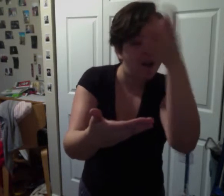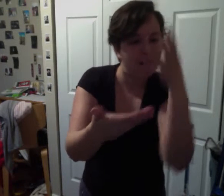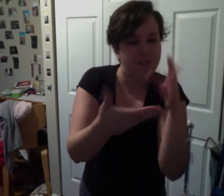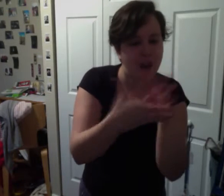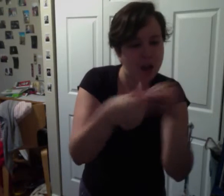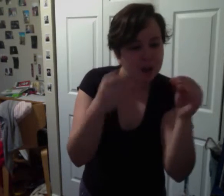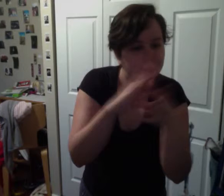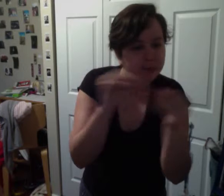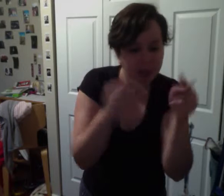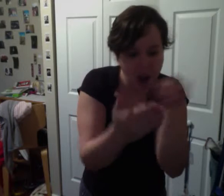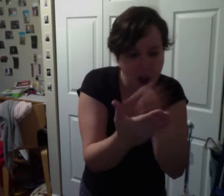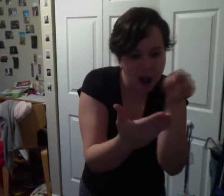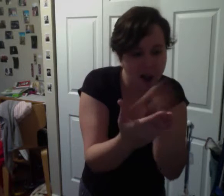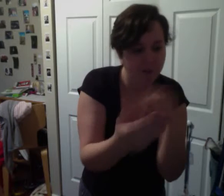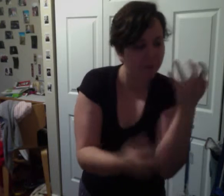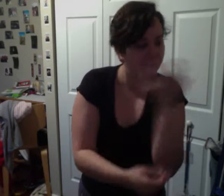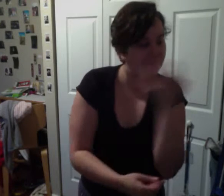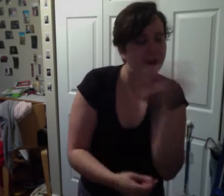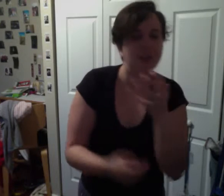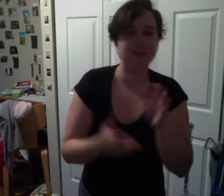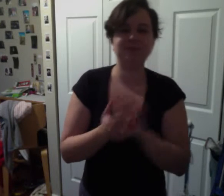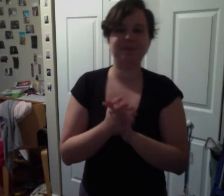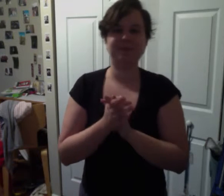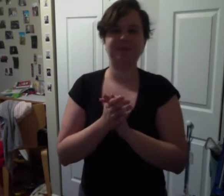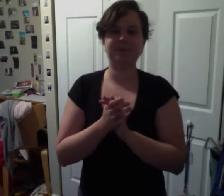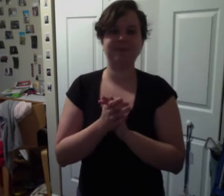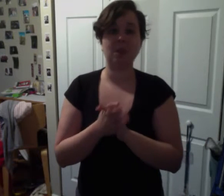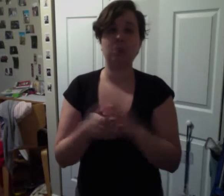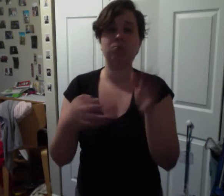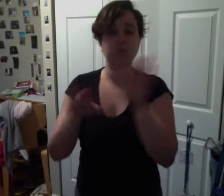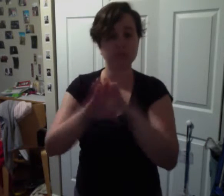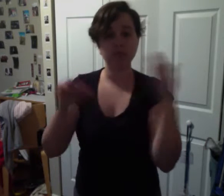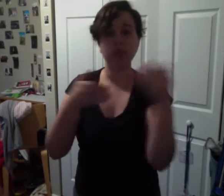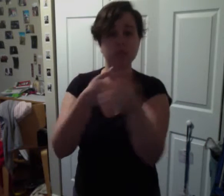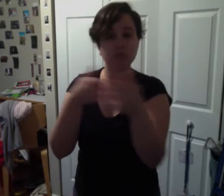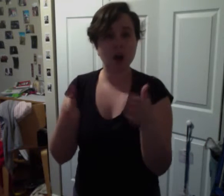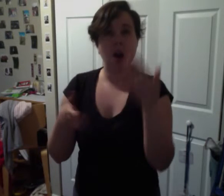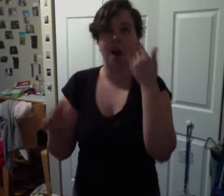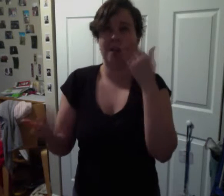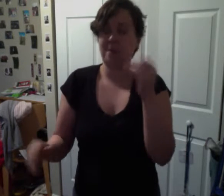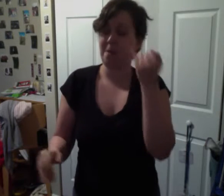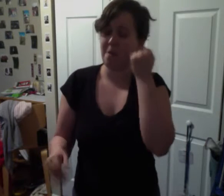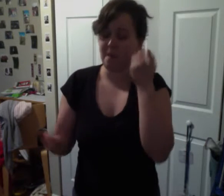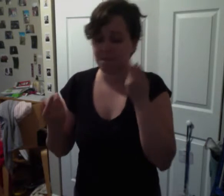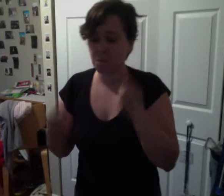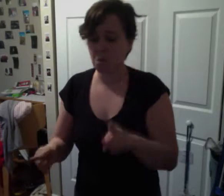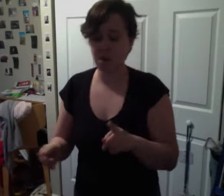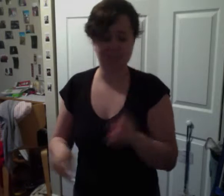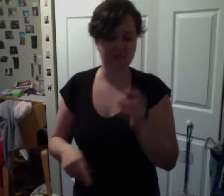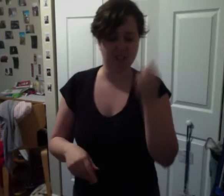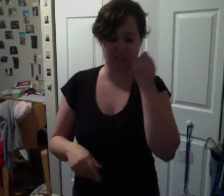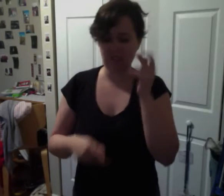had no idea if it would work. But from the very beginning, it did. People treated the experience with incredible respect,